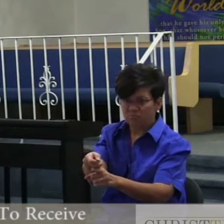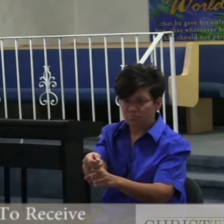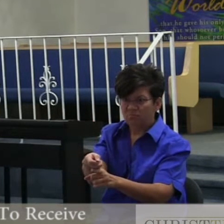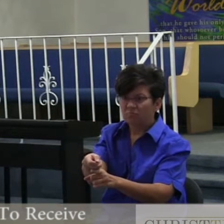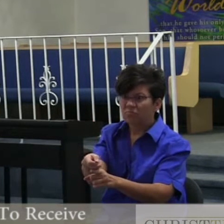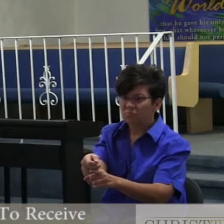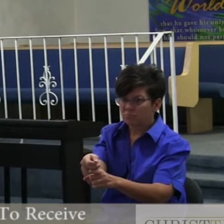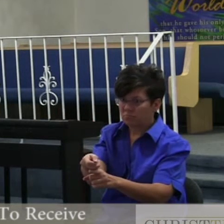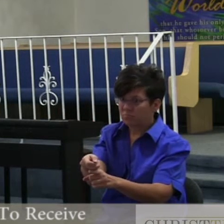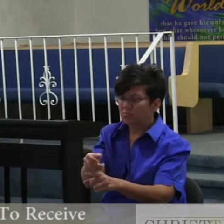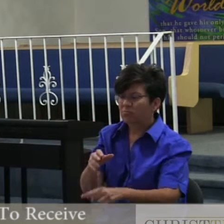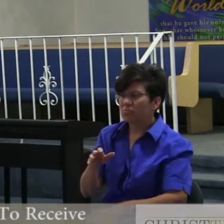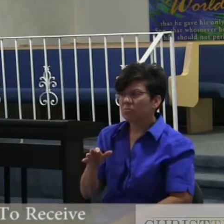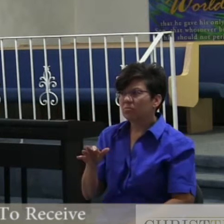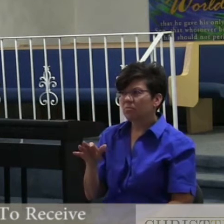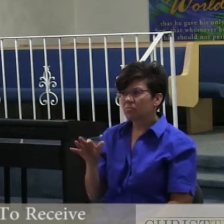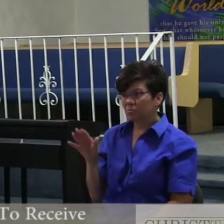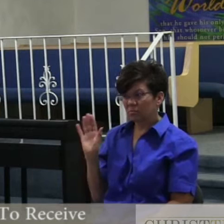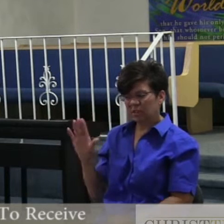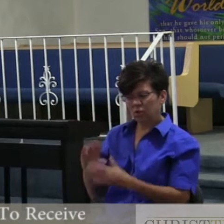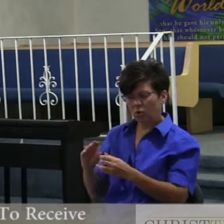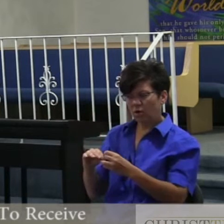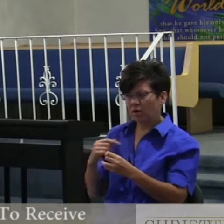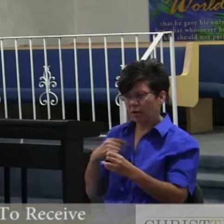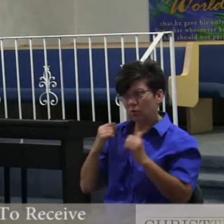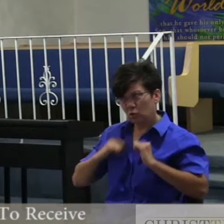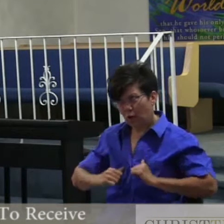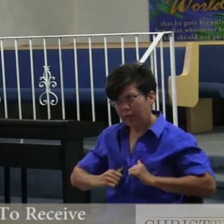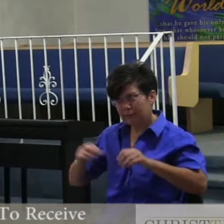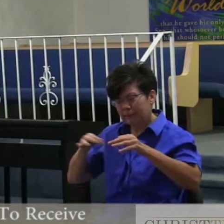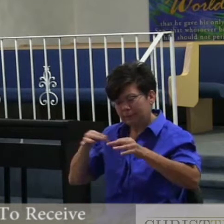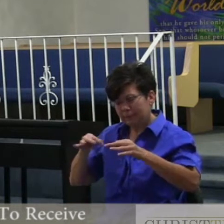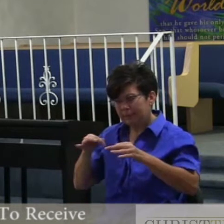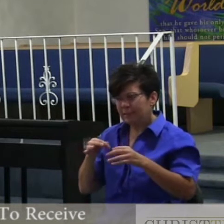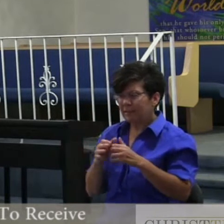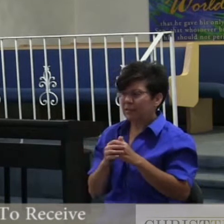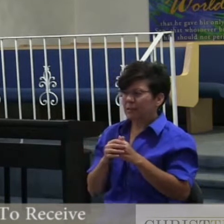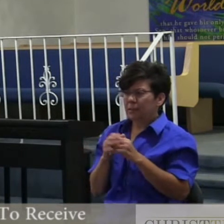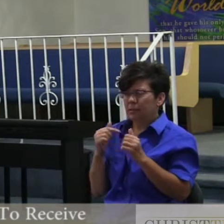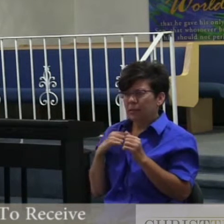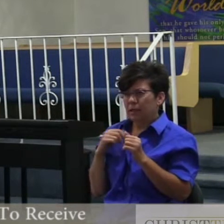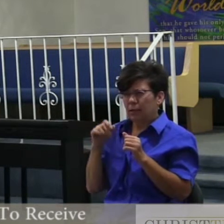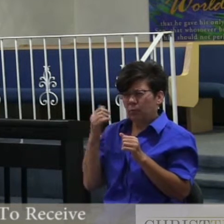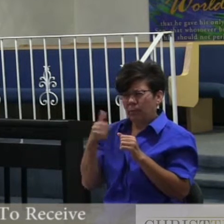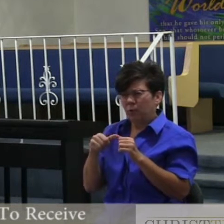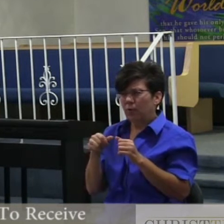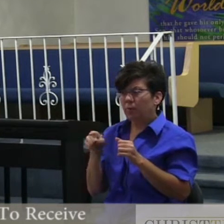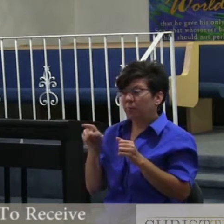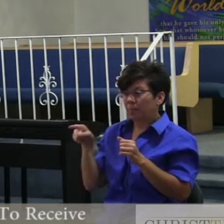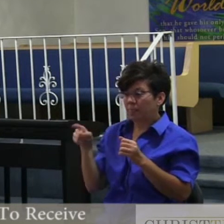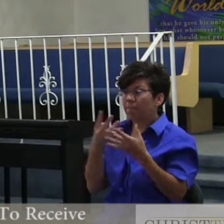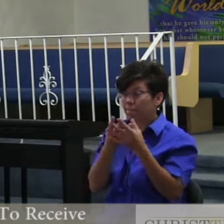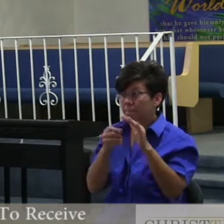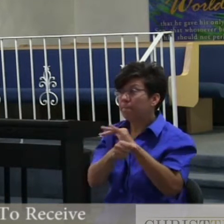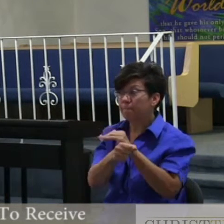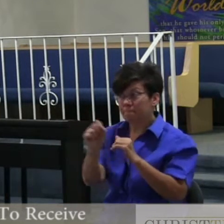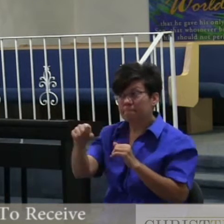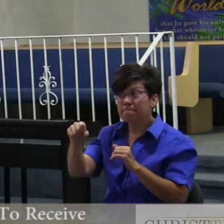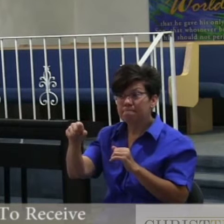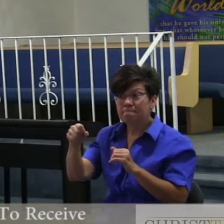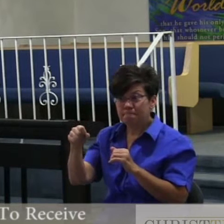And I'm going to tell the story as best as I can that I remember. He went to jail for